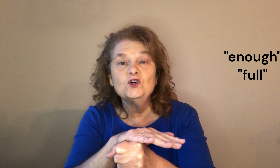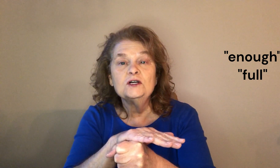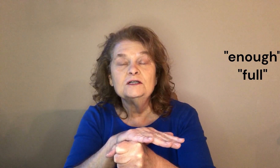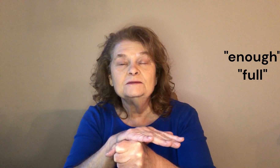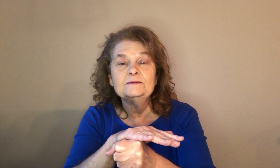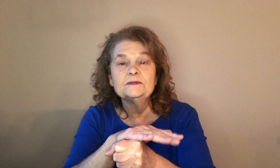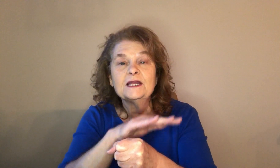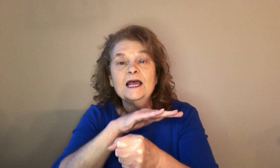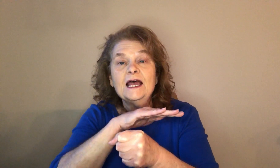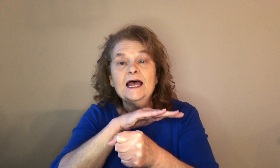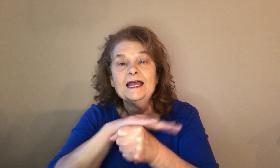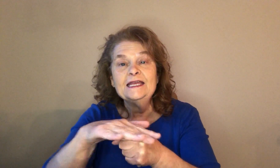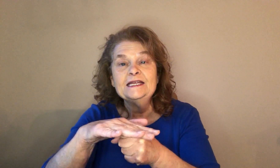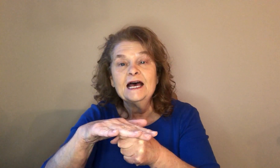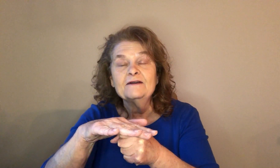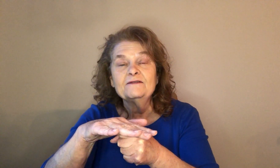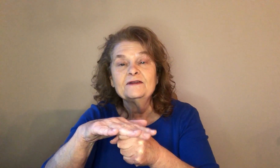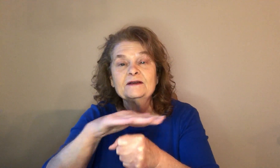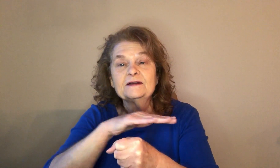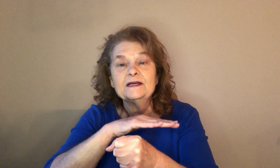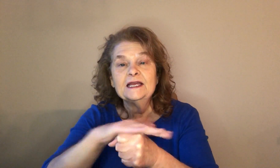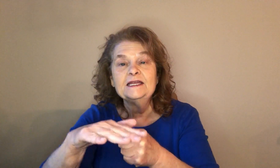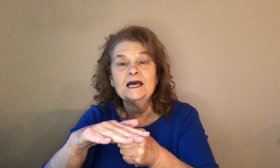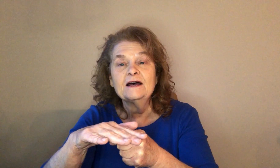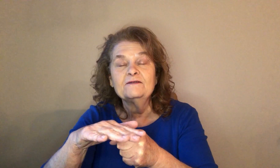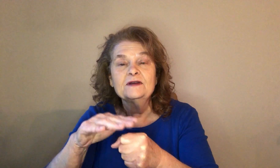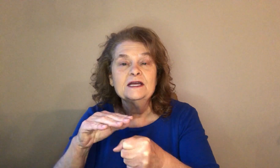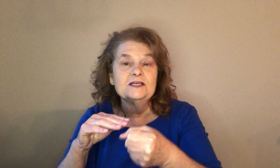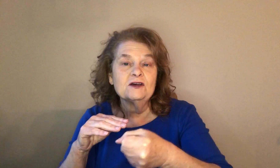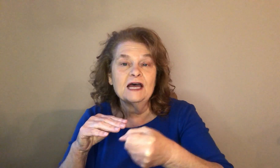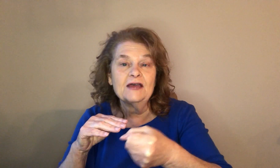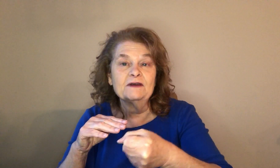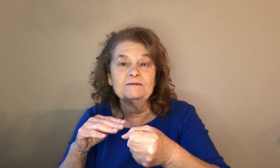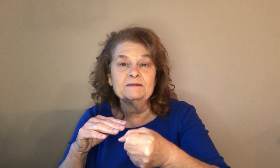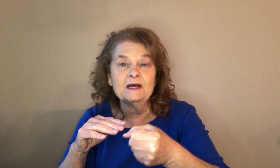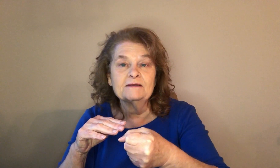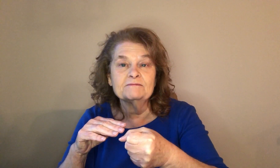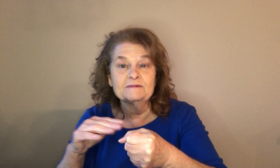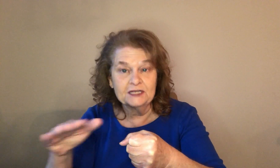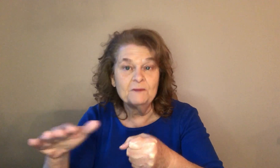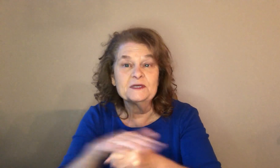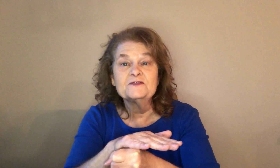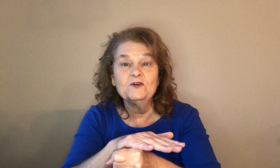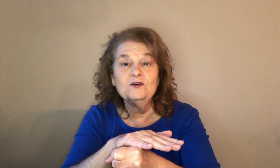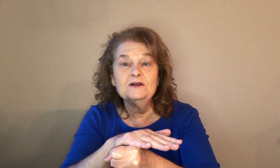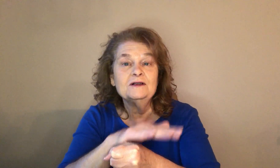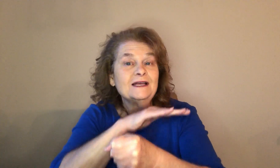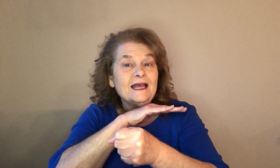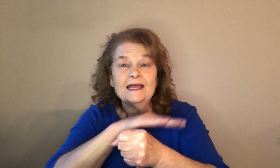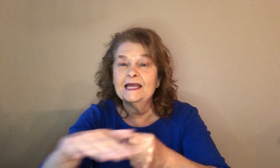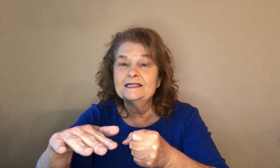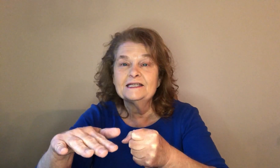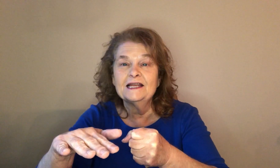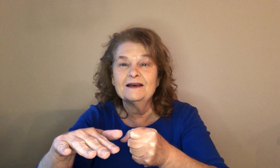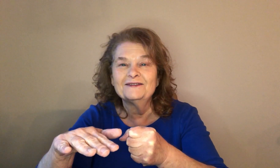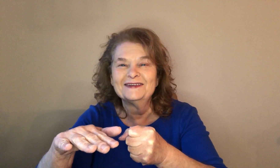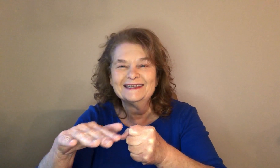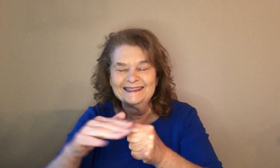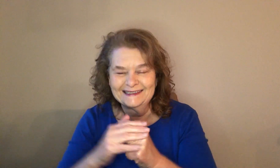Full. Enough. Enough. So I have my cup is full and that's enough.